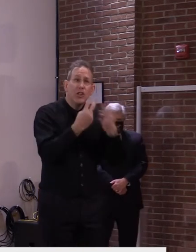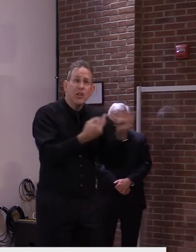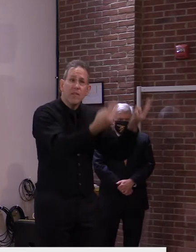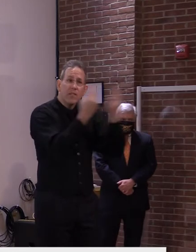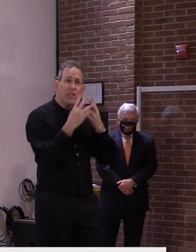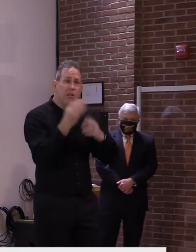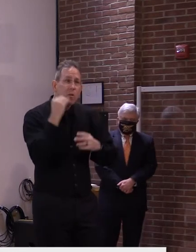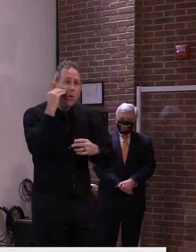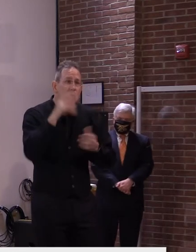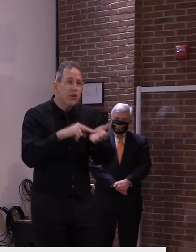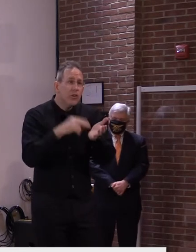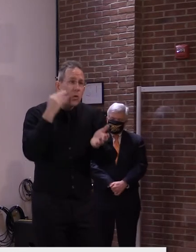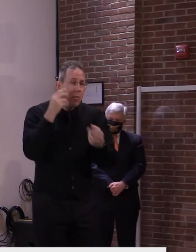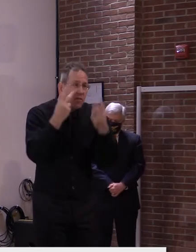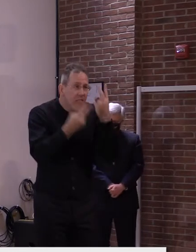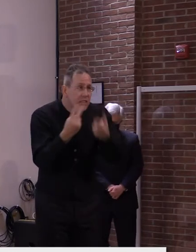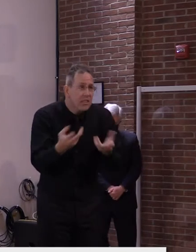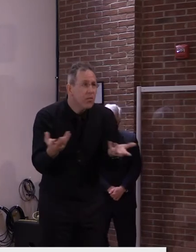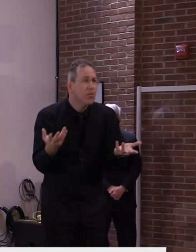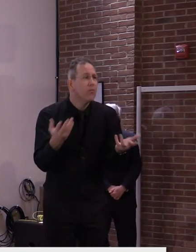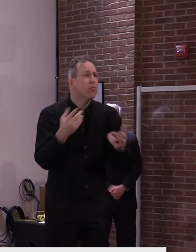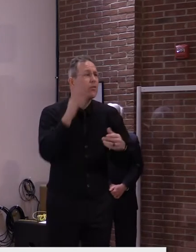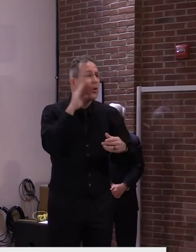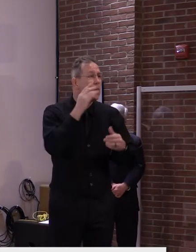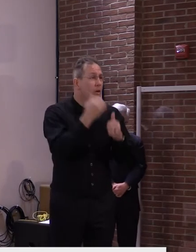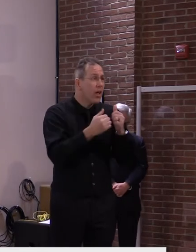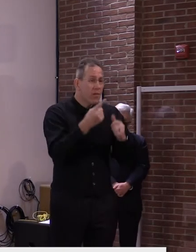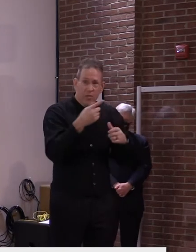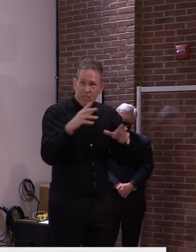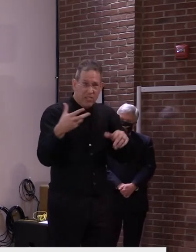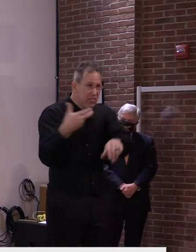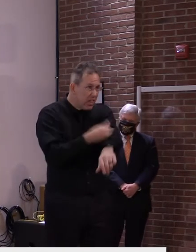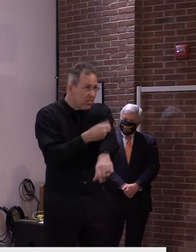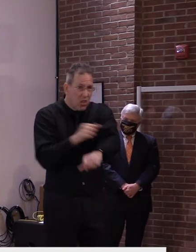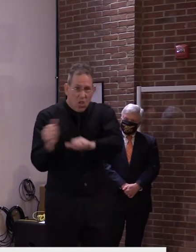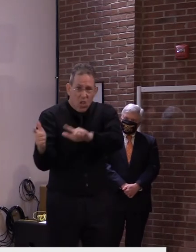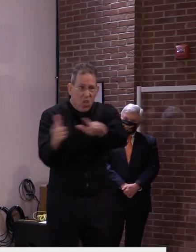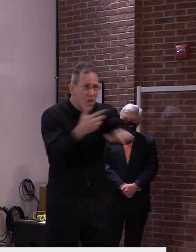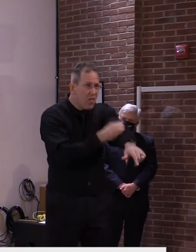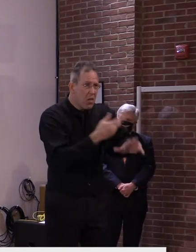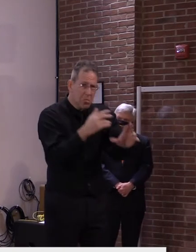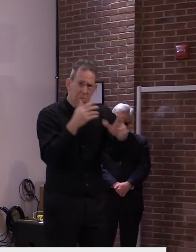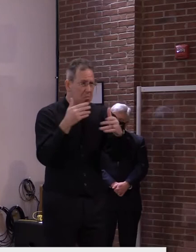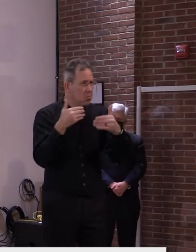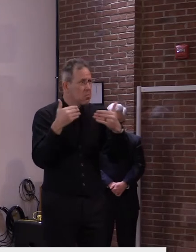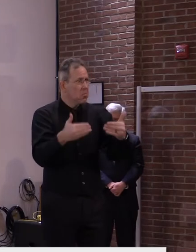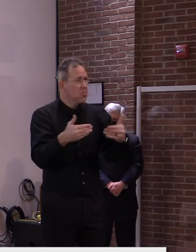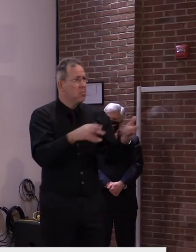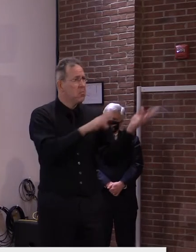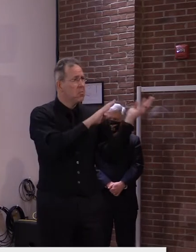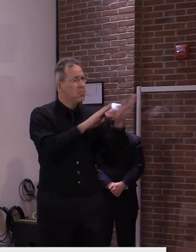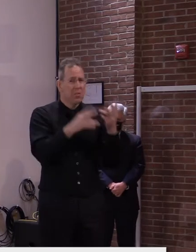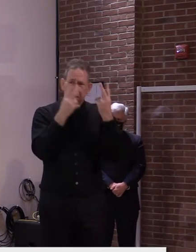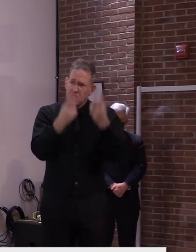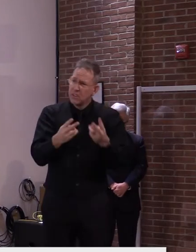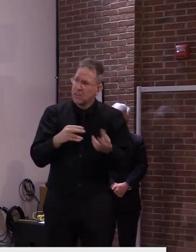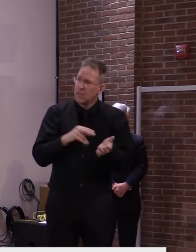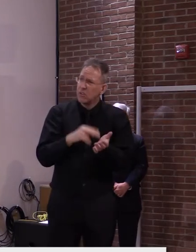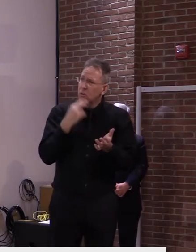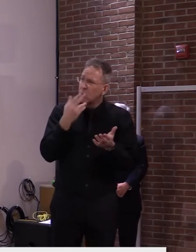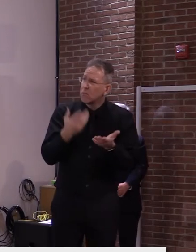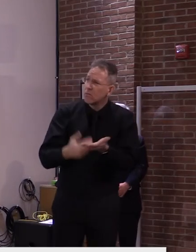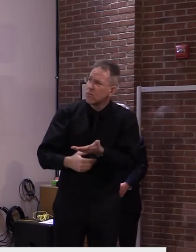if everyone in there is vaccinated, there shouldn't be a need for more restrictions within this cohort anymore, correct?